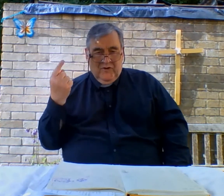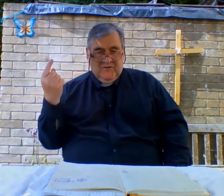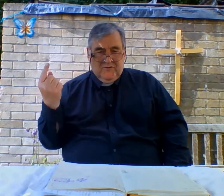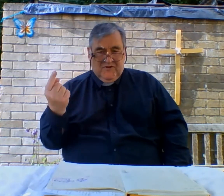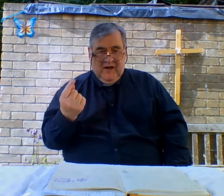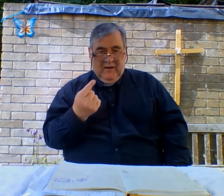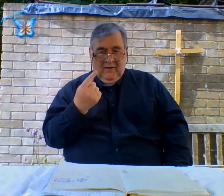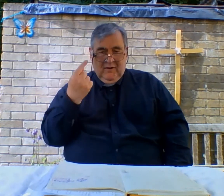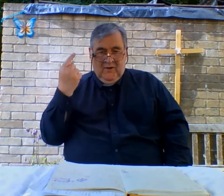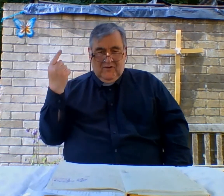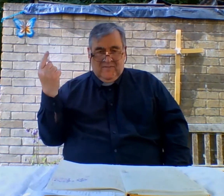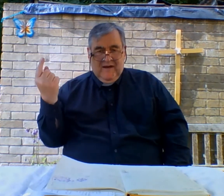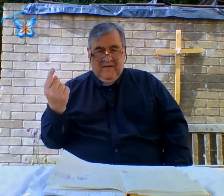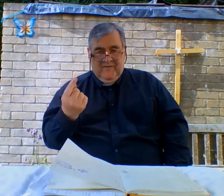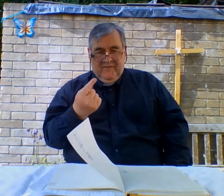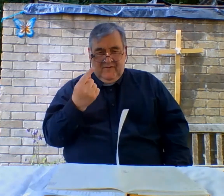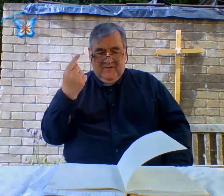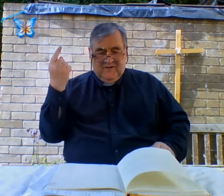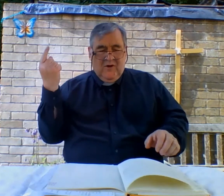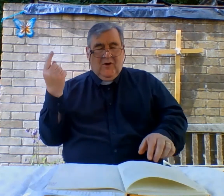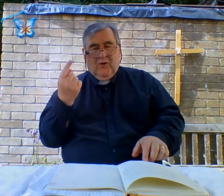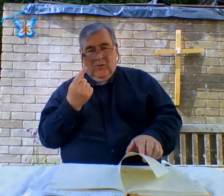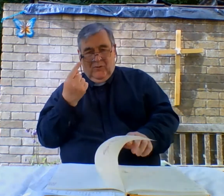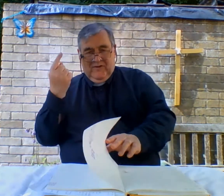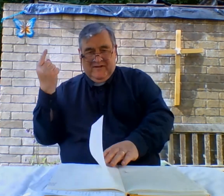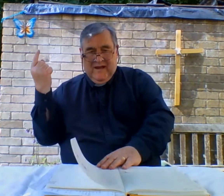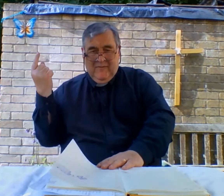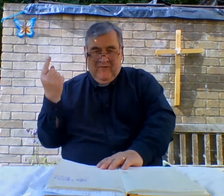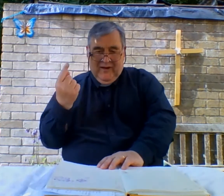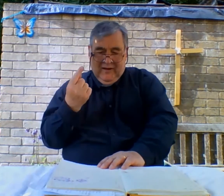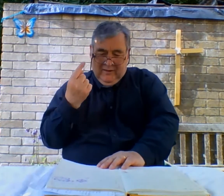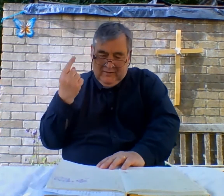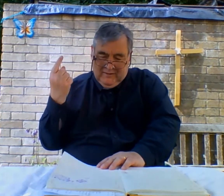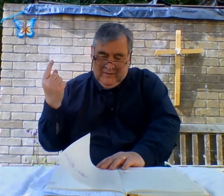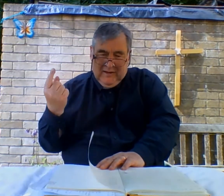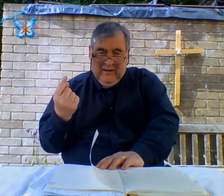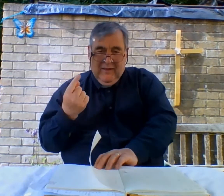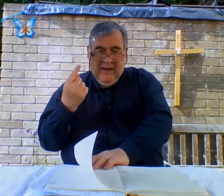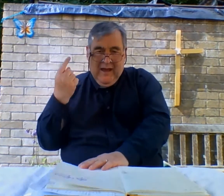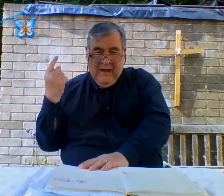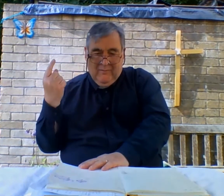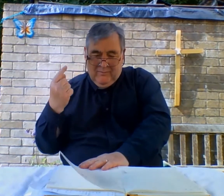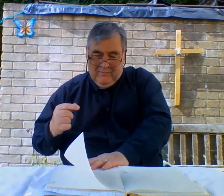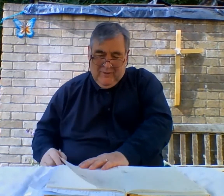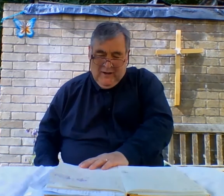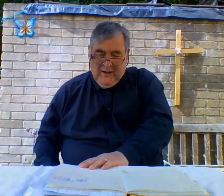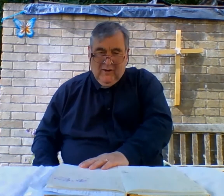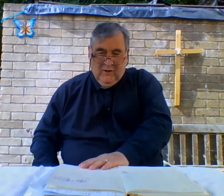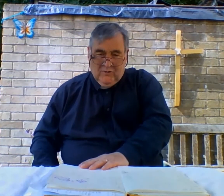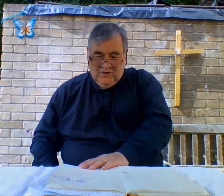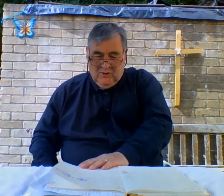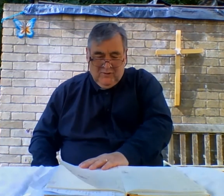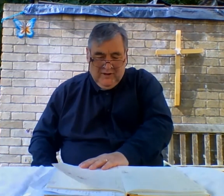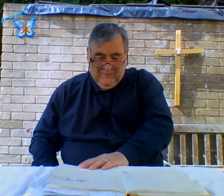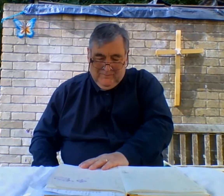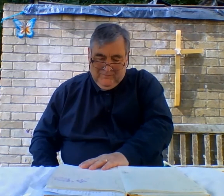Useful sign. Just make a circle with the same finger in the air by your shoulder.